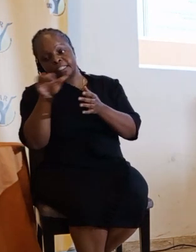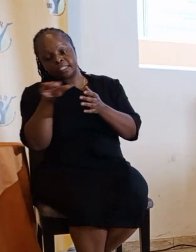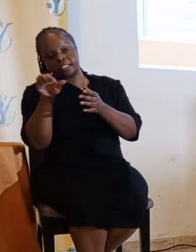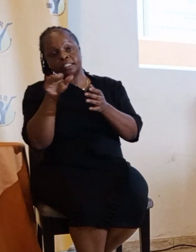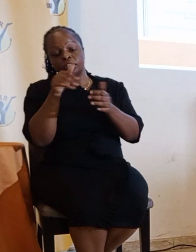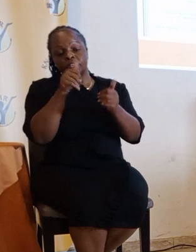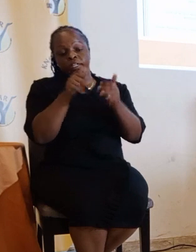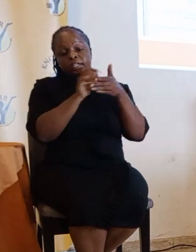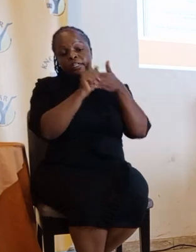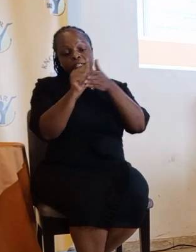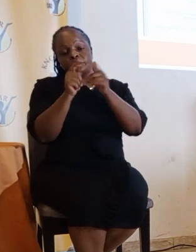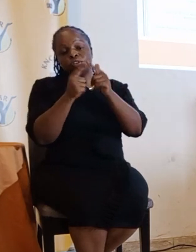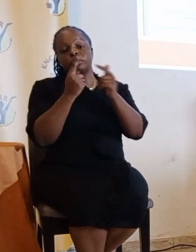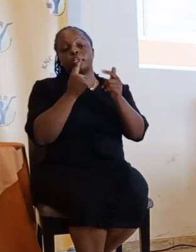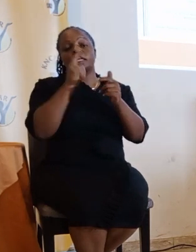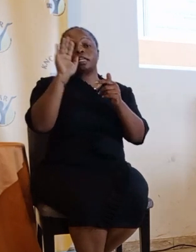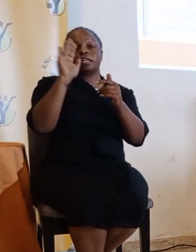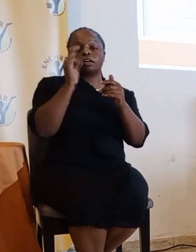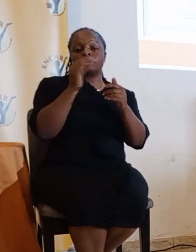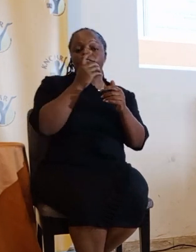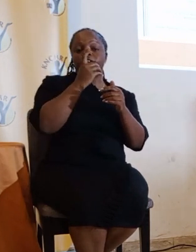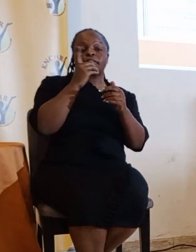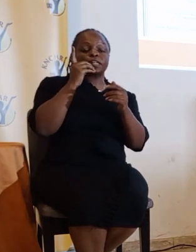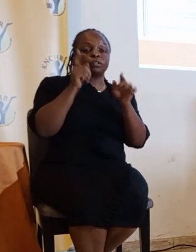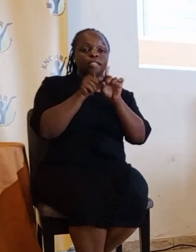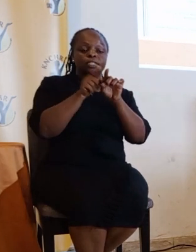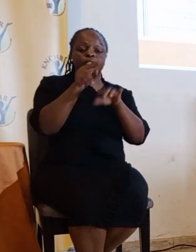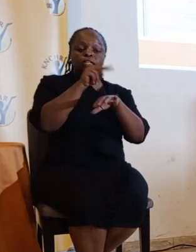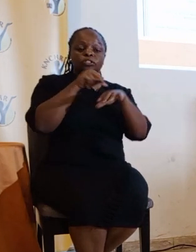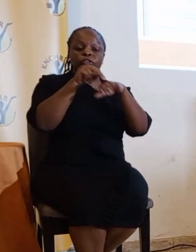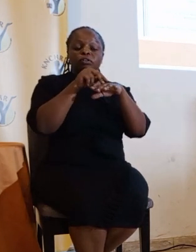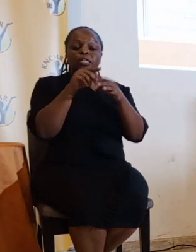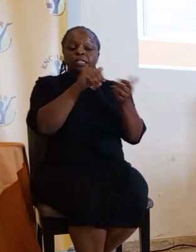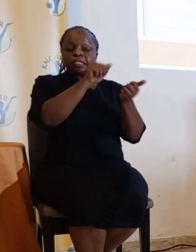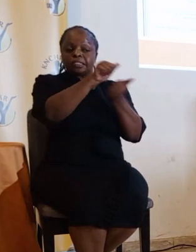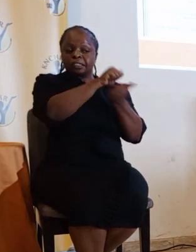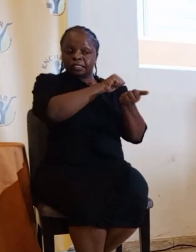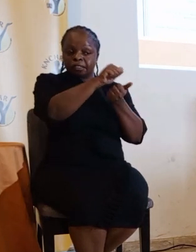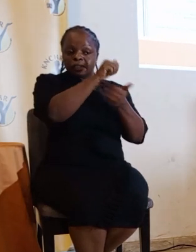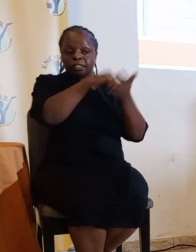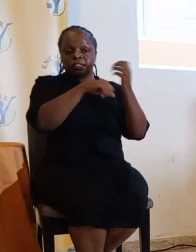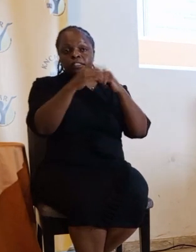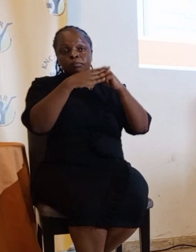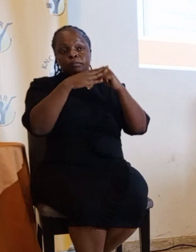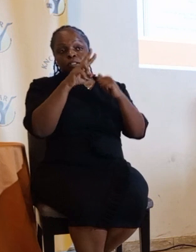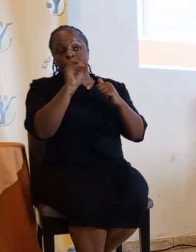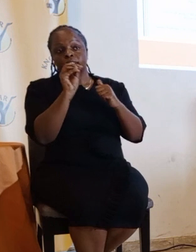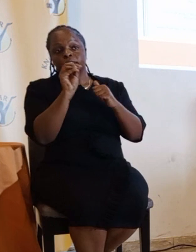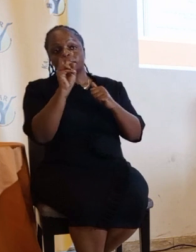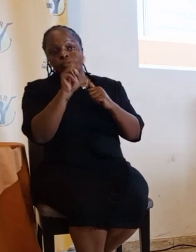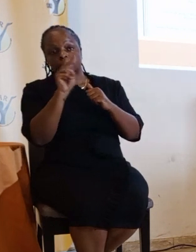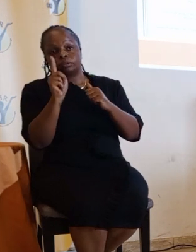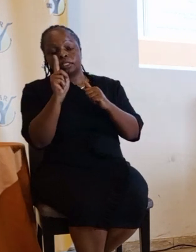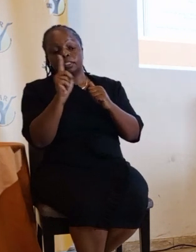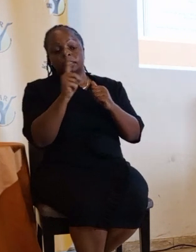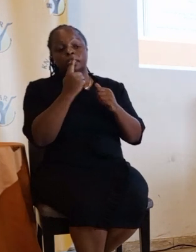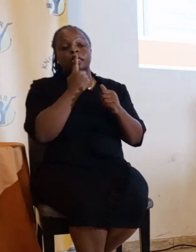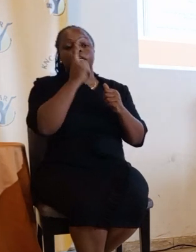to the declaration of drought as a national disaster in September 2021.